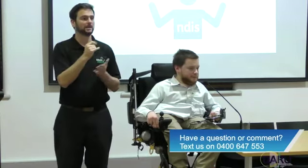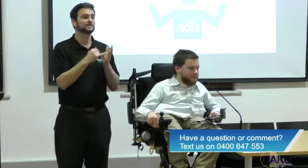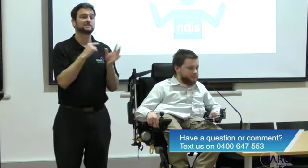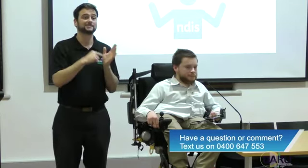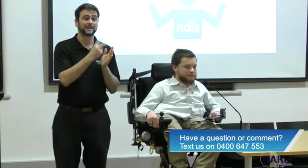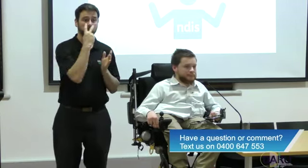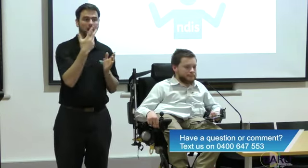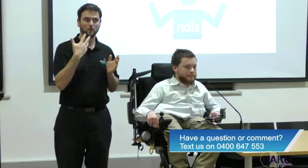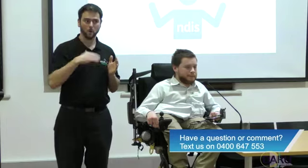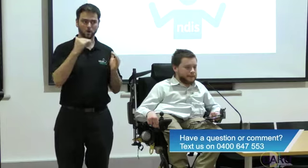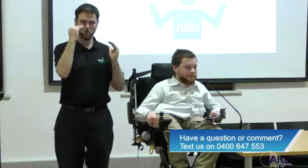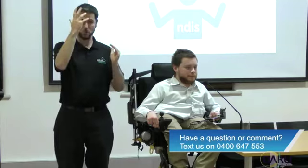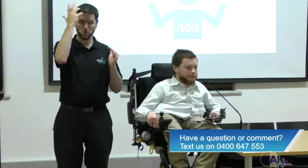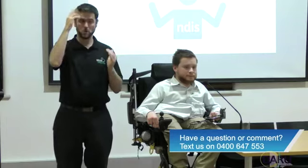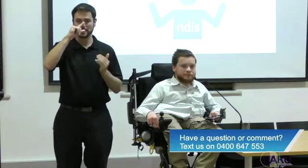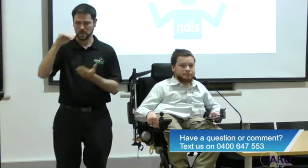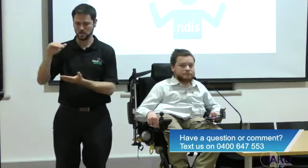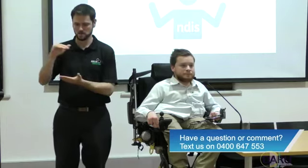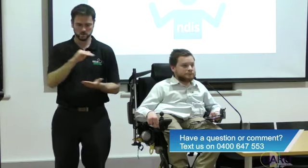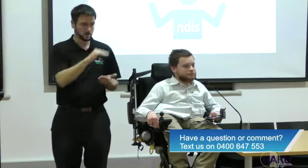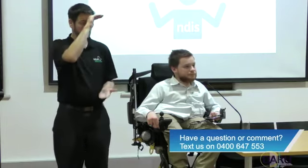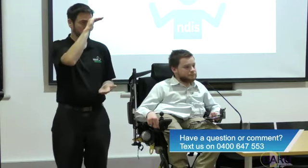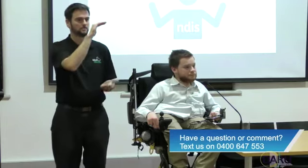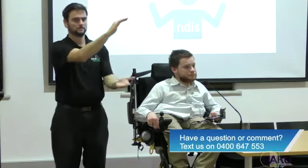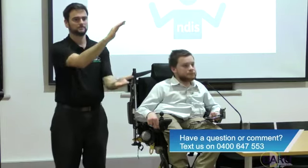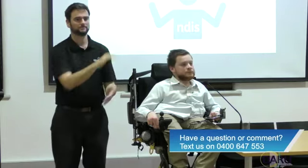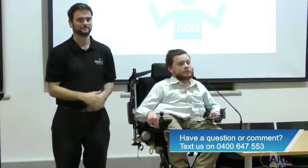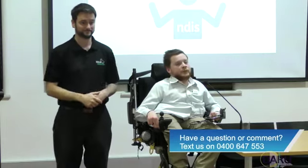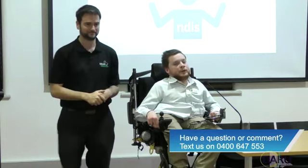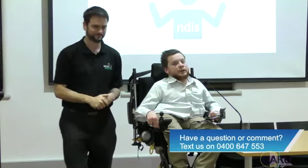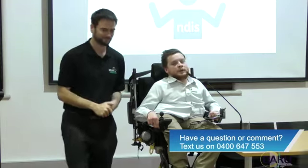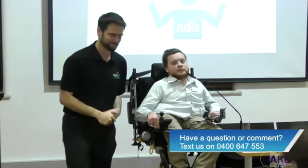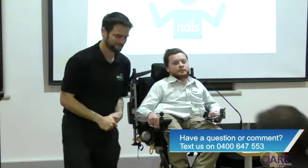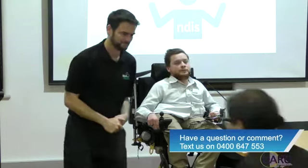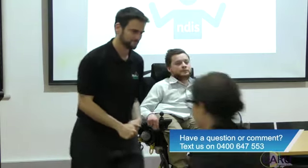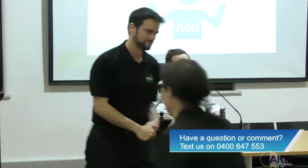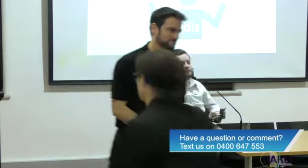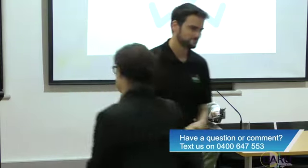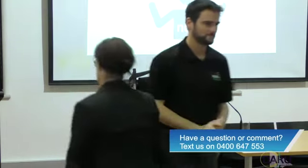creative. There, thank you. Yeah, no worries. Other questions?